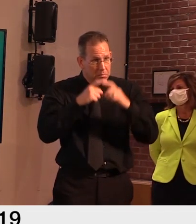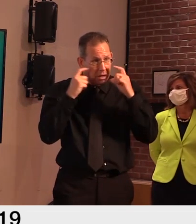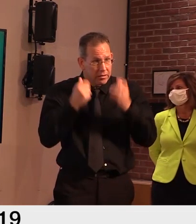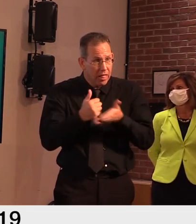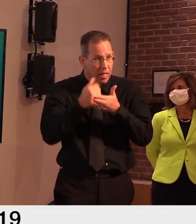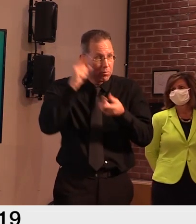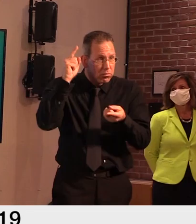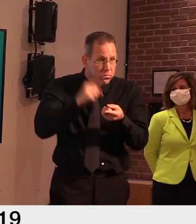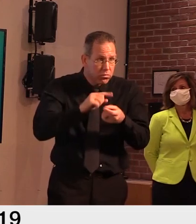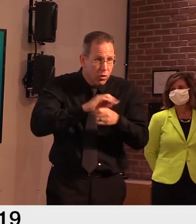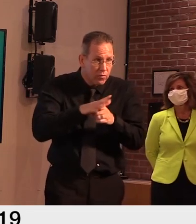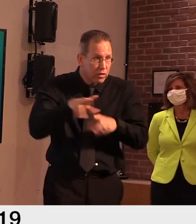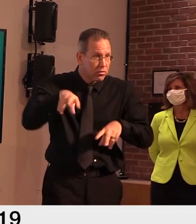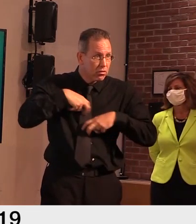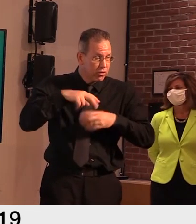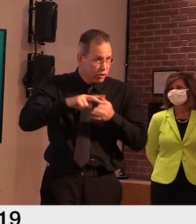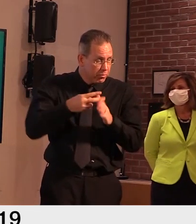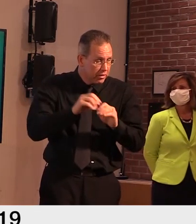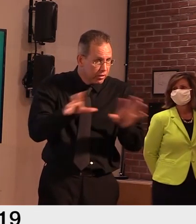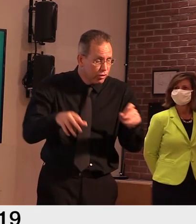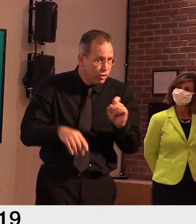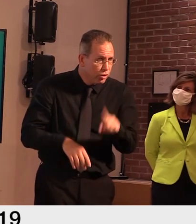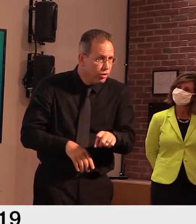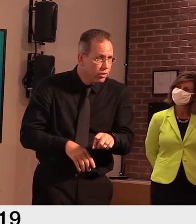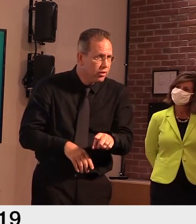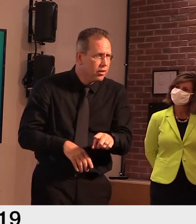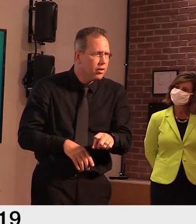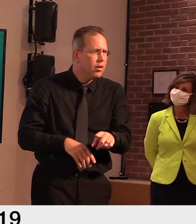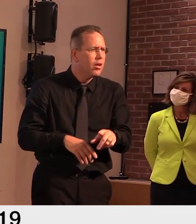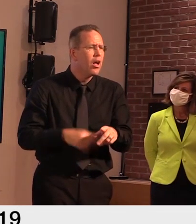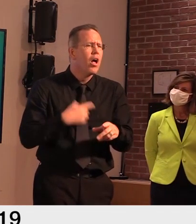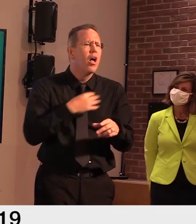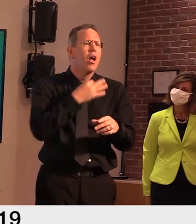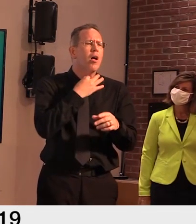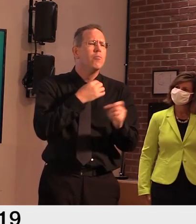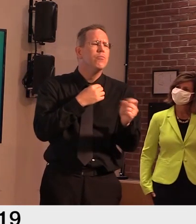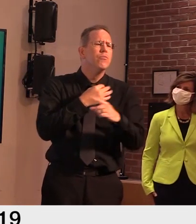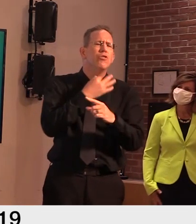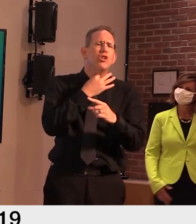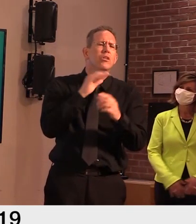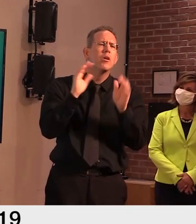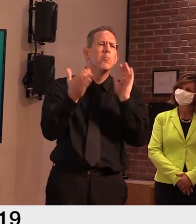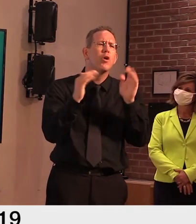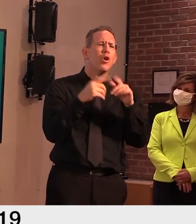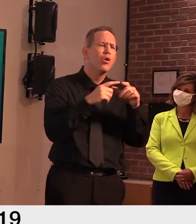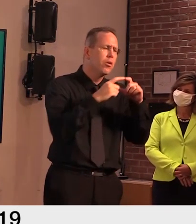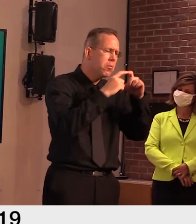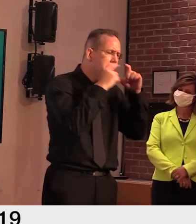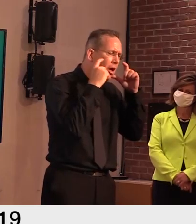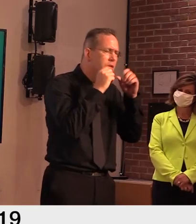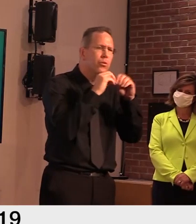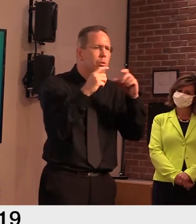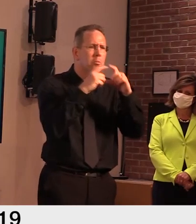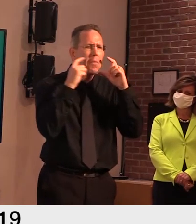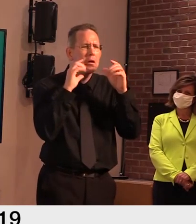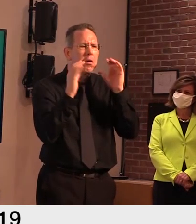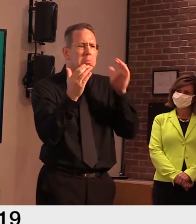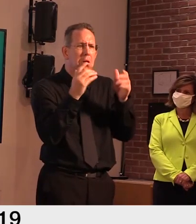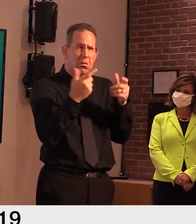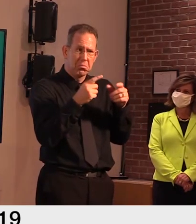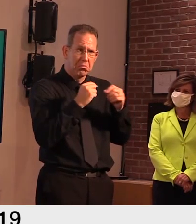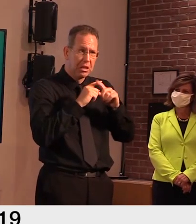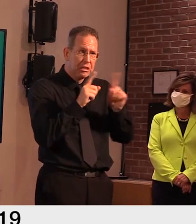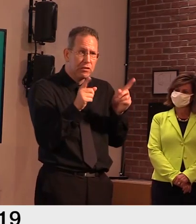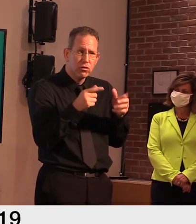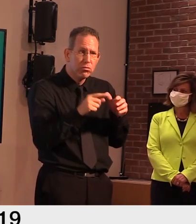a case than if you're not wearing a mask? Yeah, just data research that talked about how